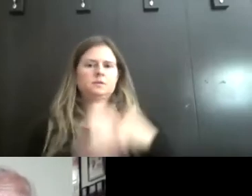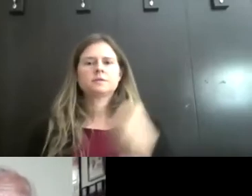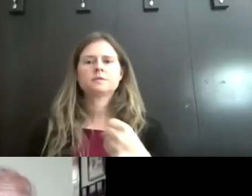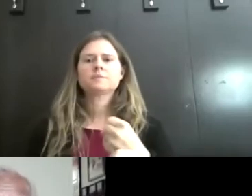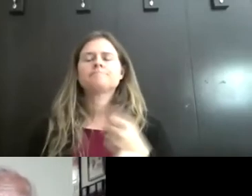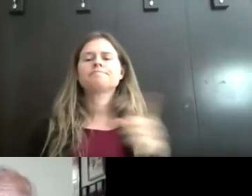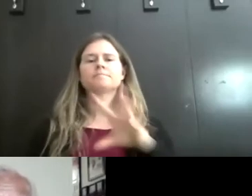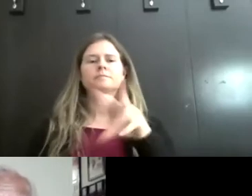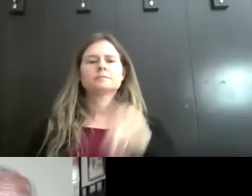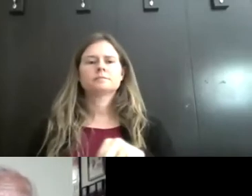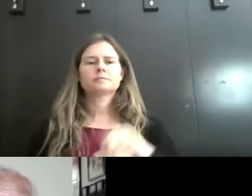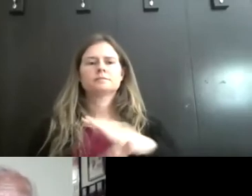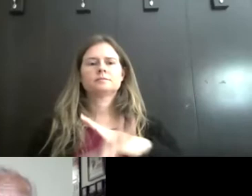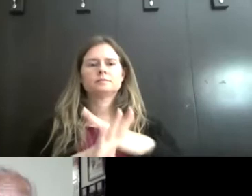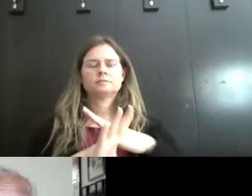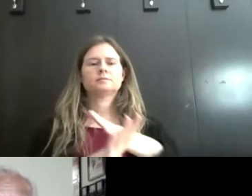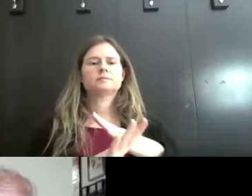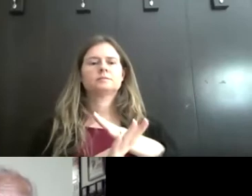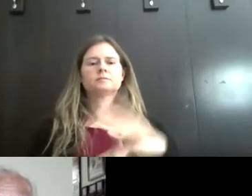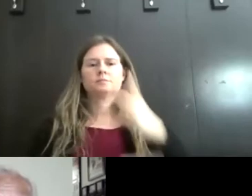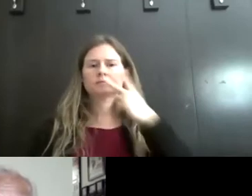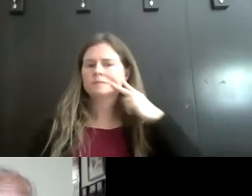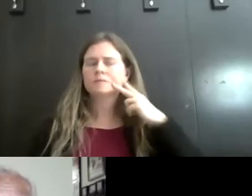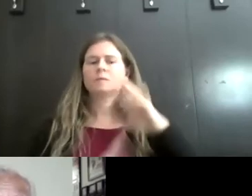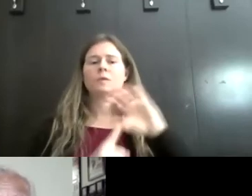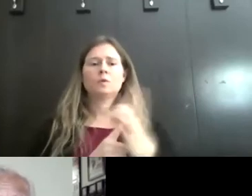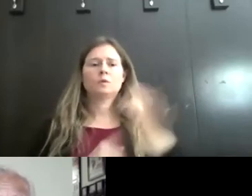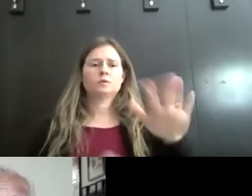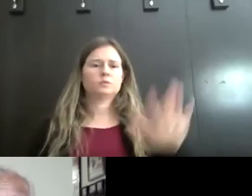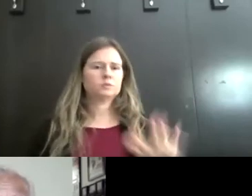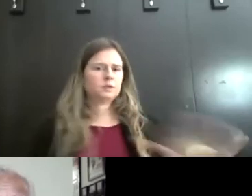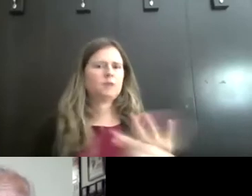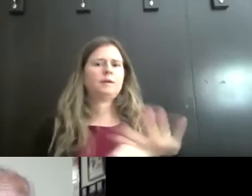with protecting Native American cultural sites for more than 20 years